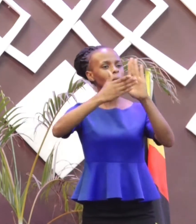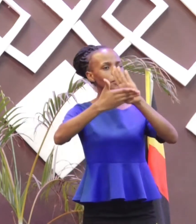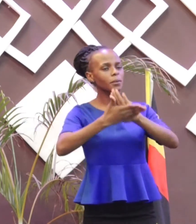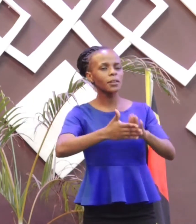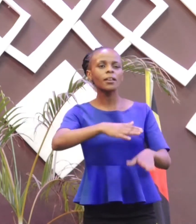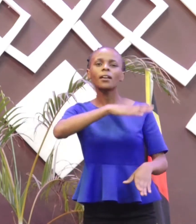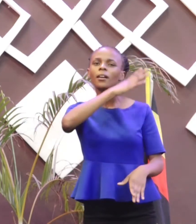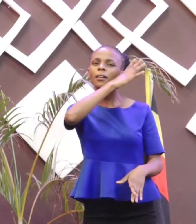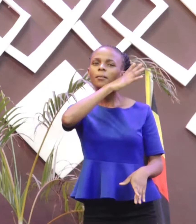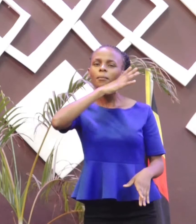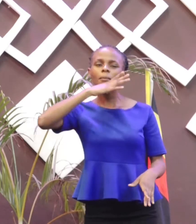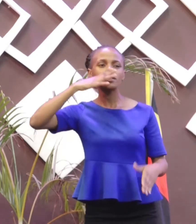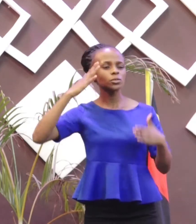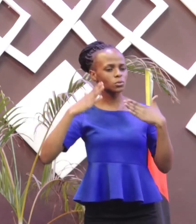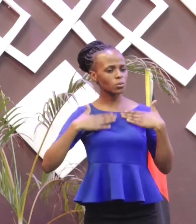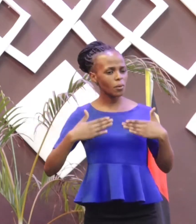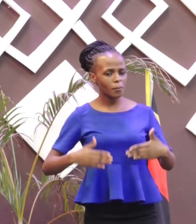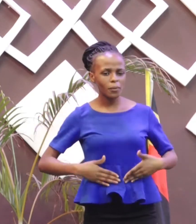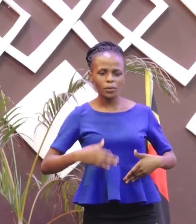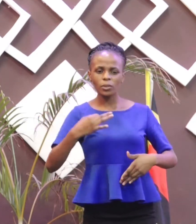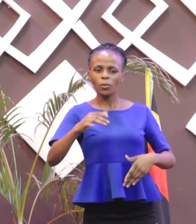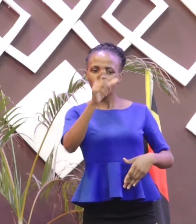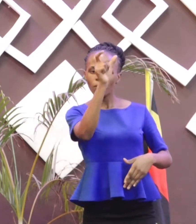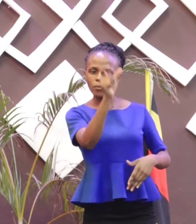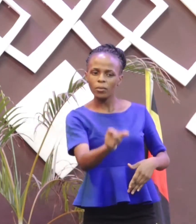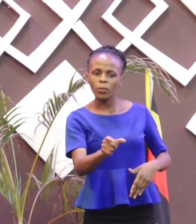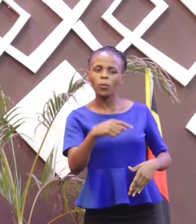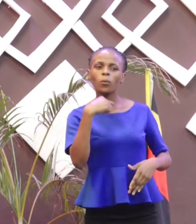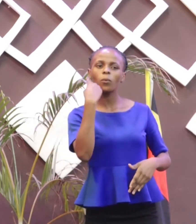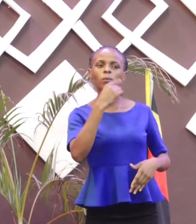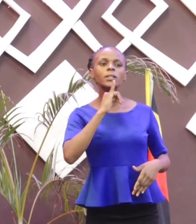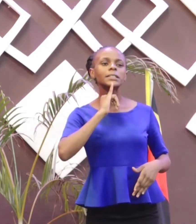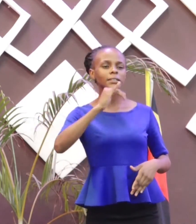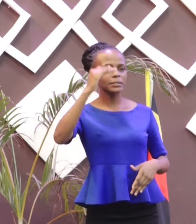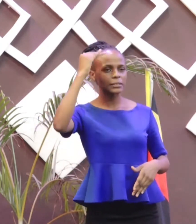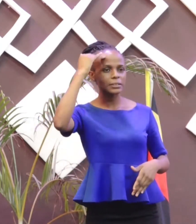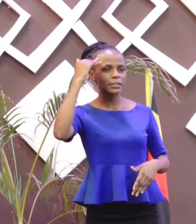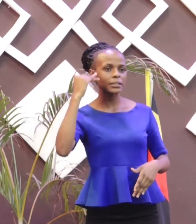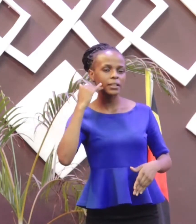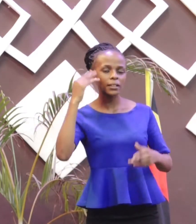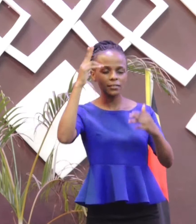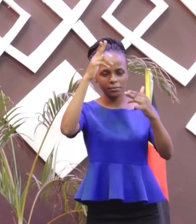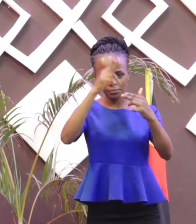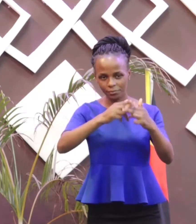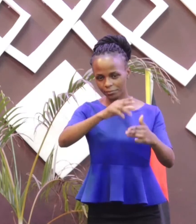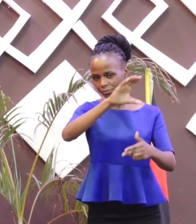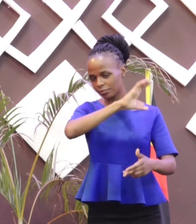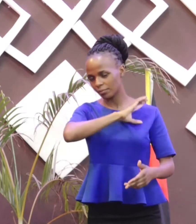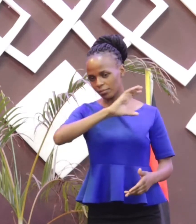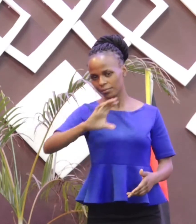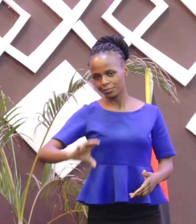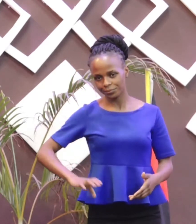him who is the head, that is Christ. Olw'ekkumi n'ettaano agamba nti